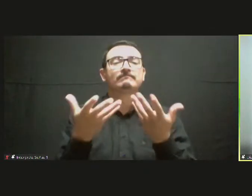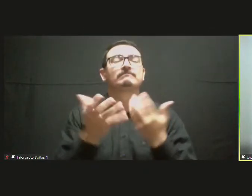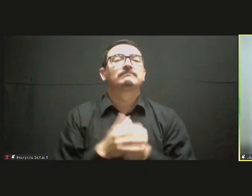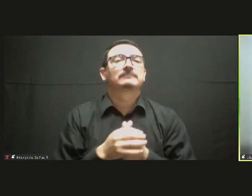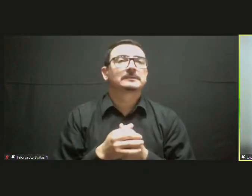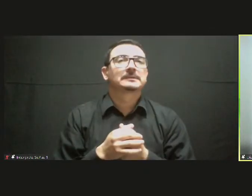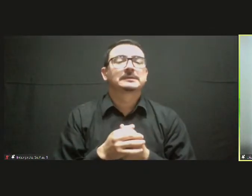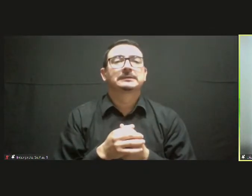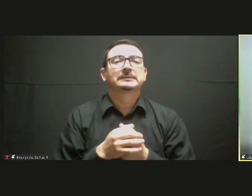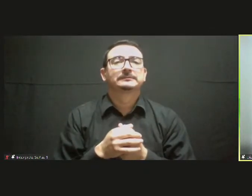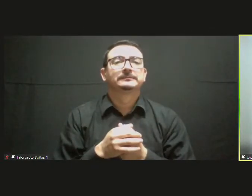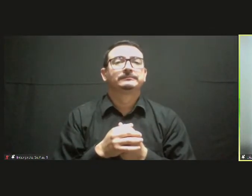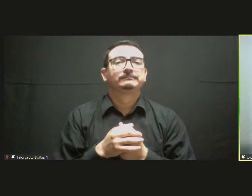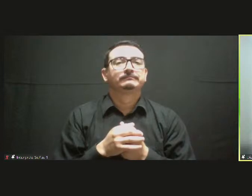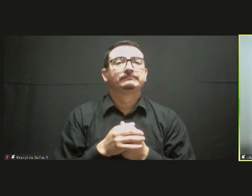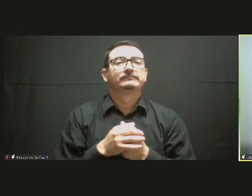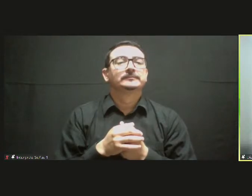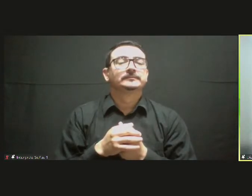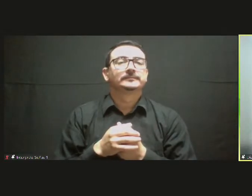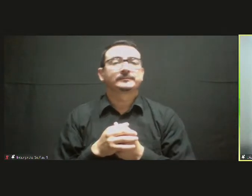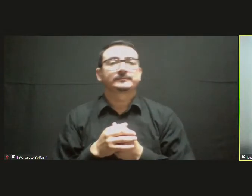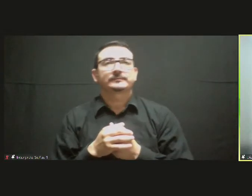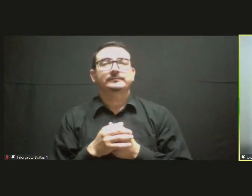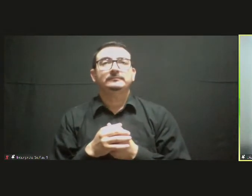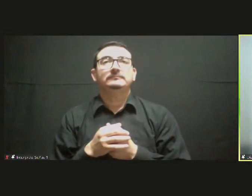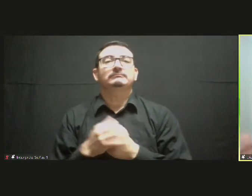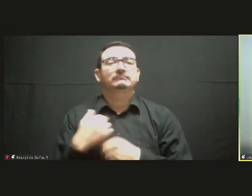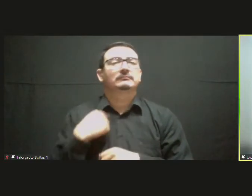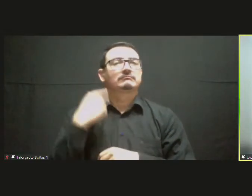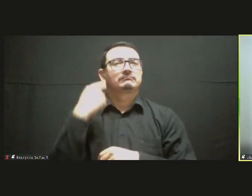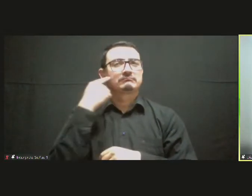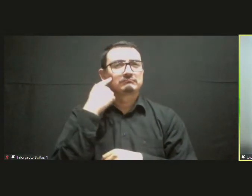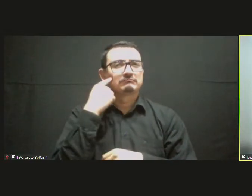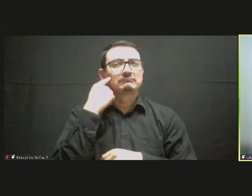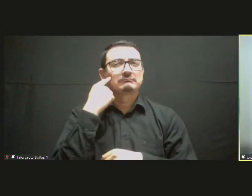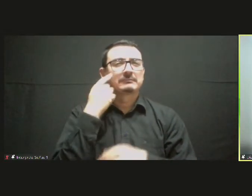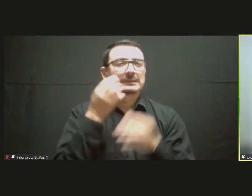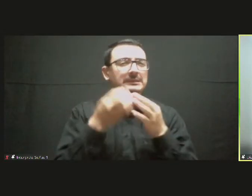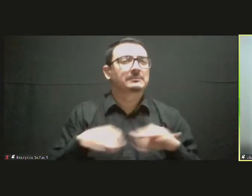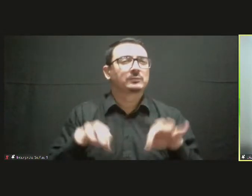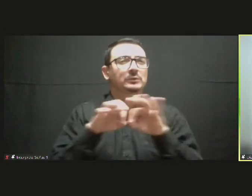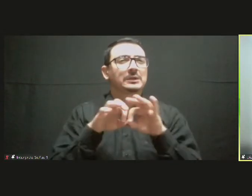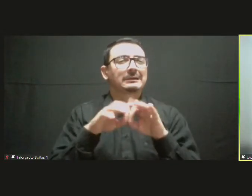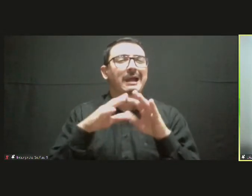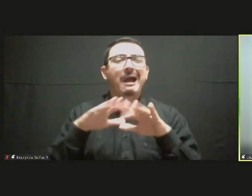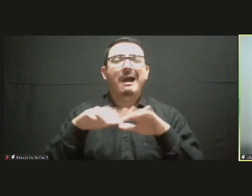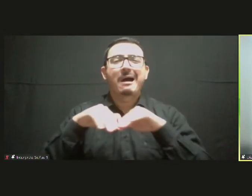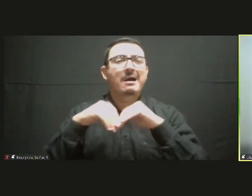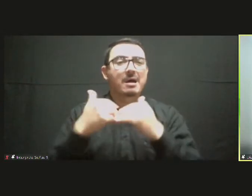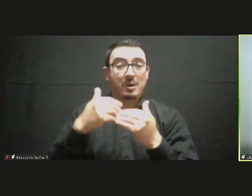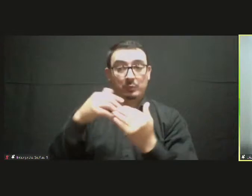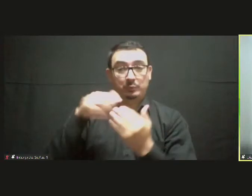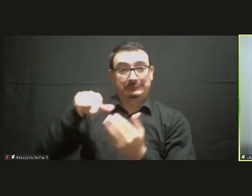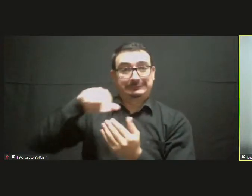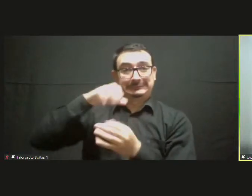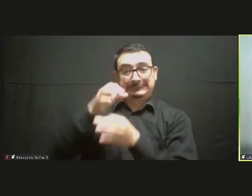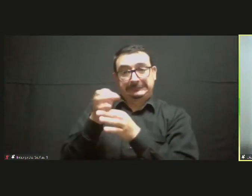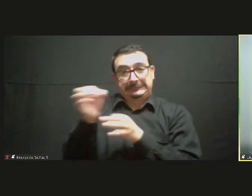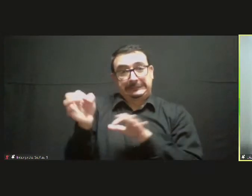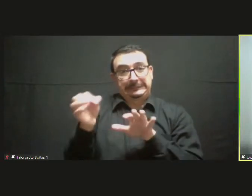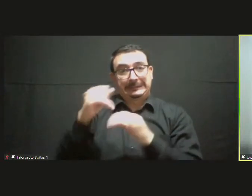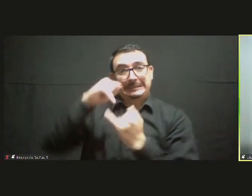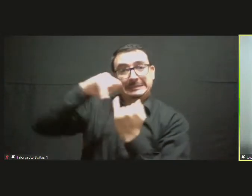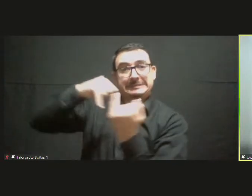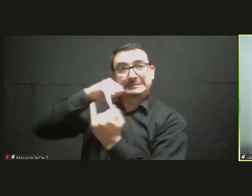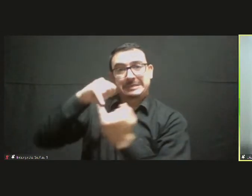small island developing states, not least those in my region here in the Caribbean. As Barbados